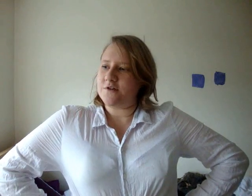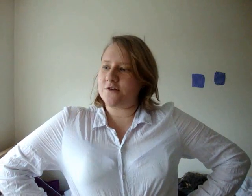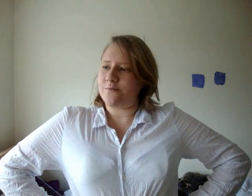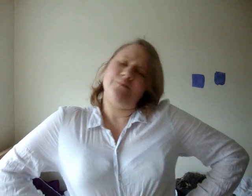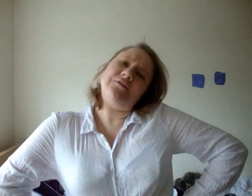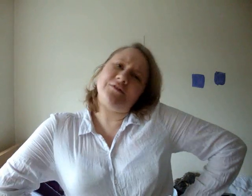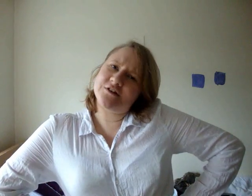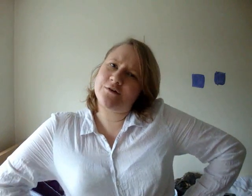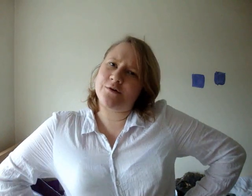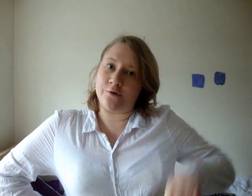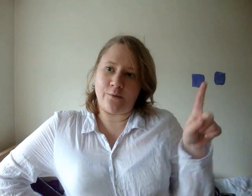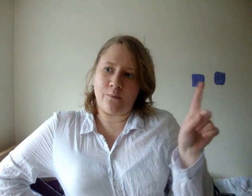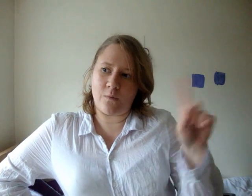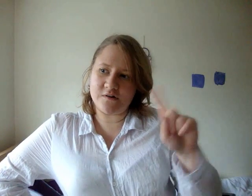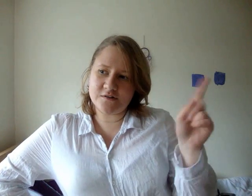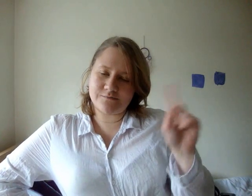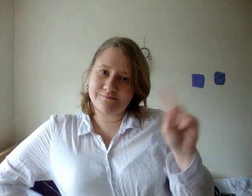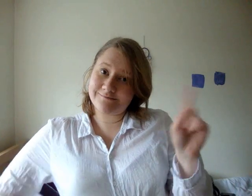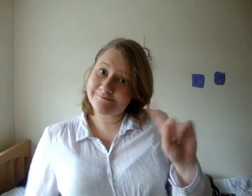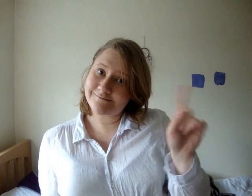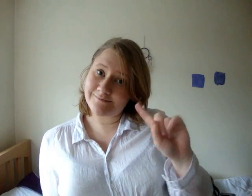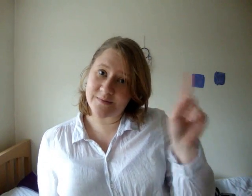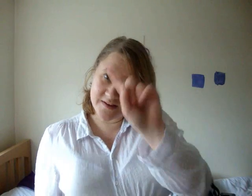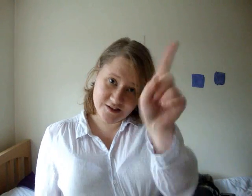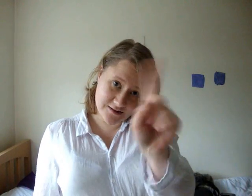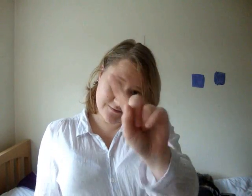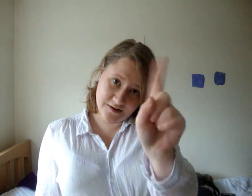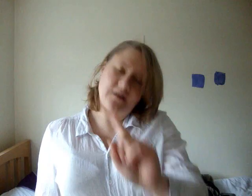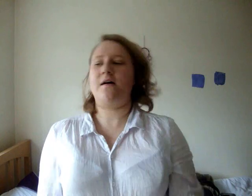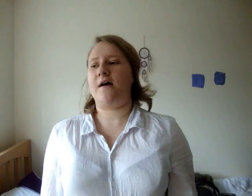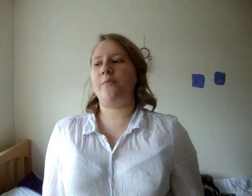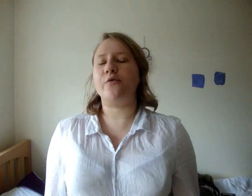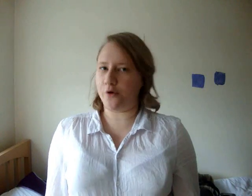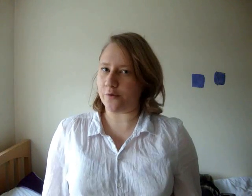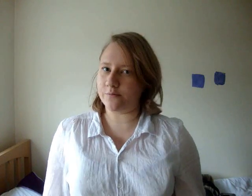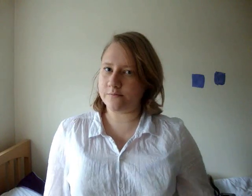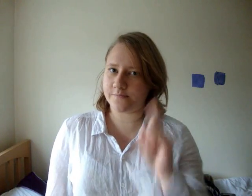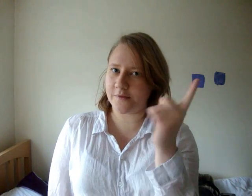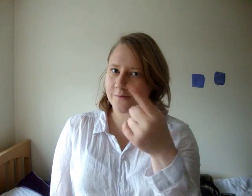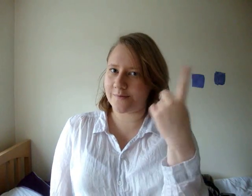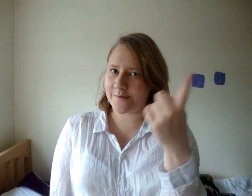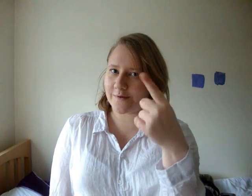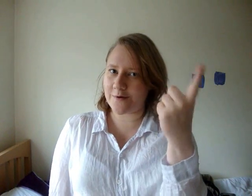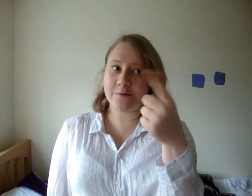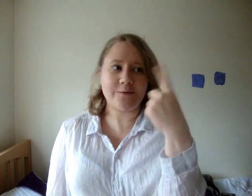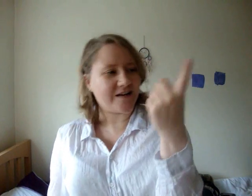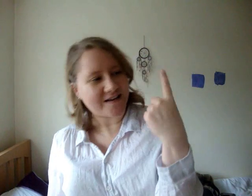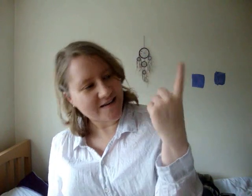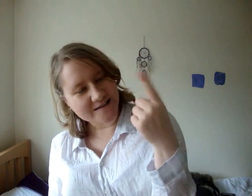So, we've already taught you what. Remember, shake the finger. How about who? Who is